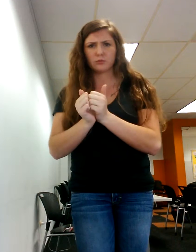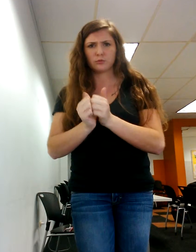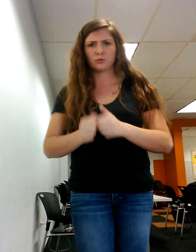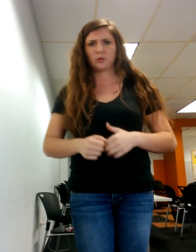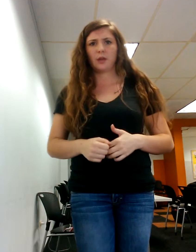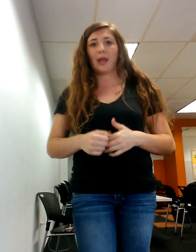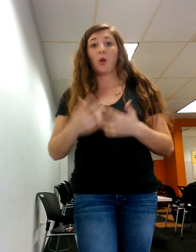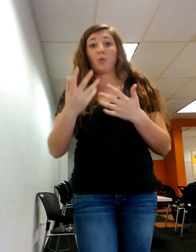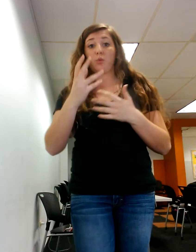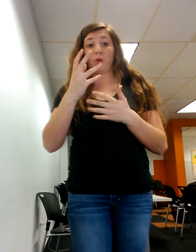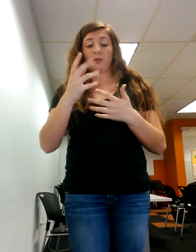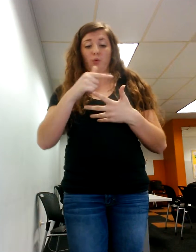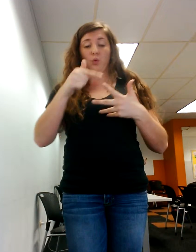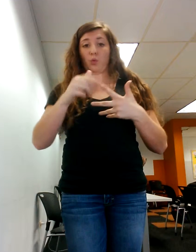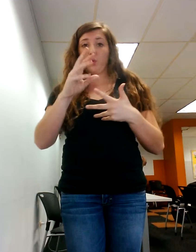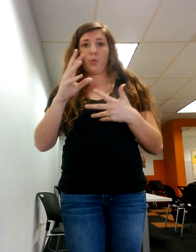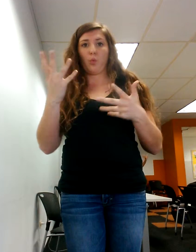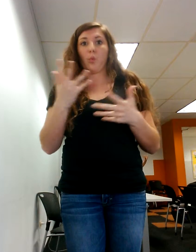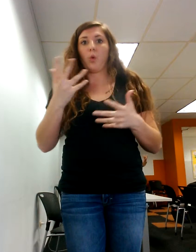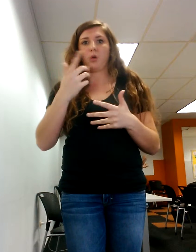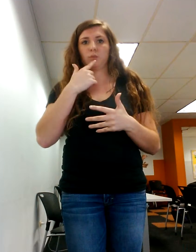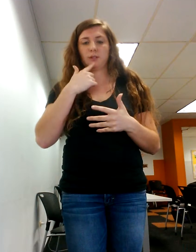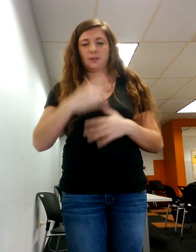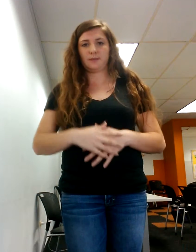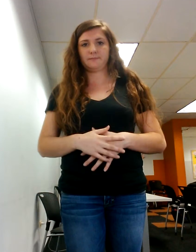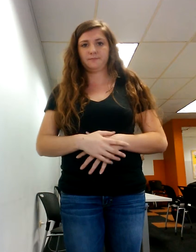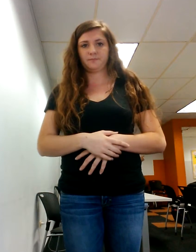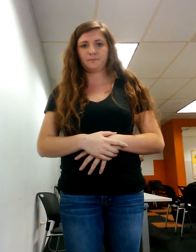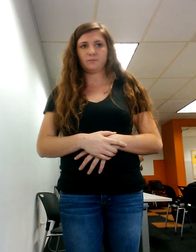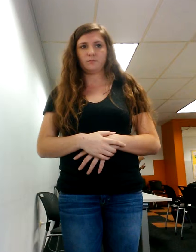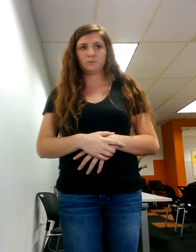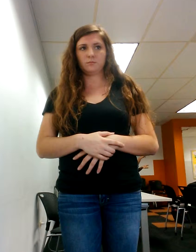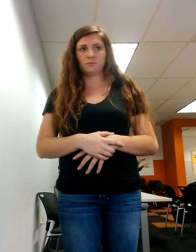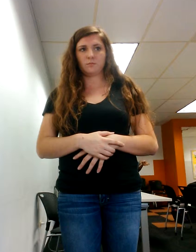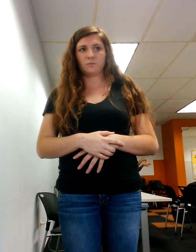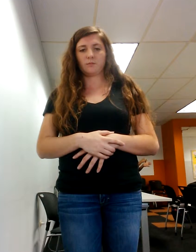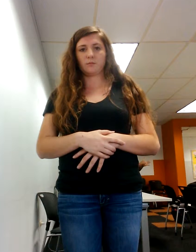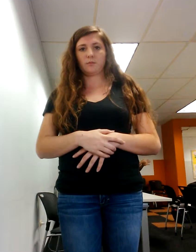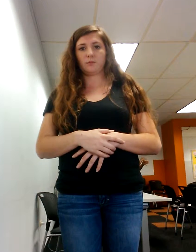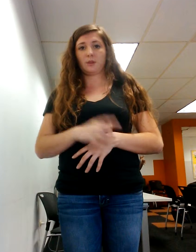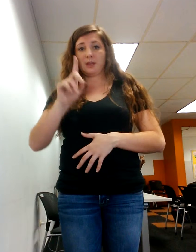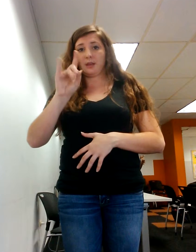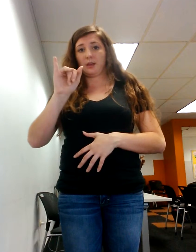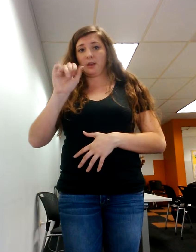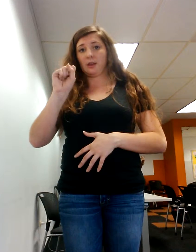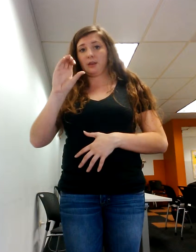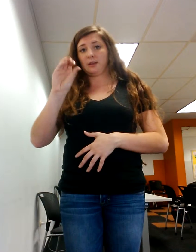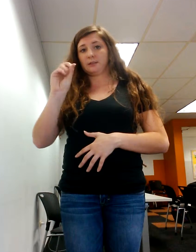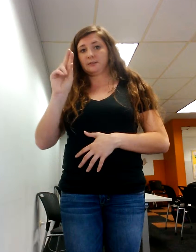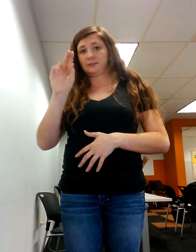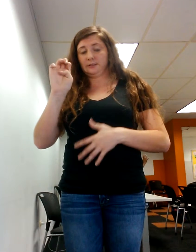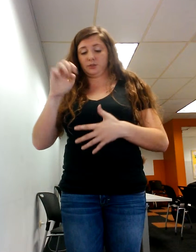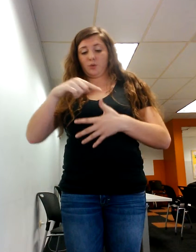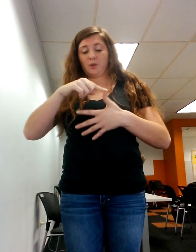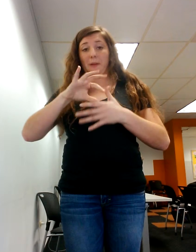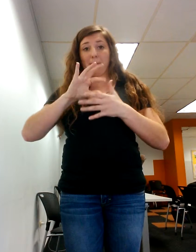what we say. So it's the meaning, the content, and the form and or how we